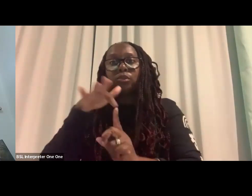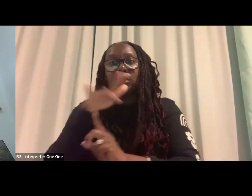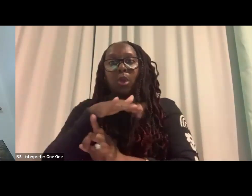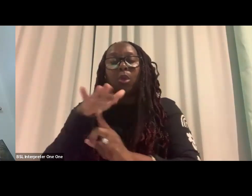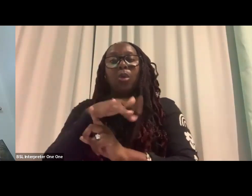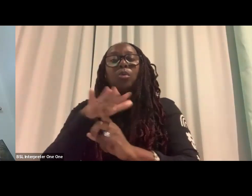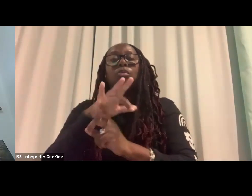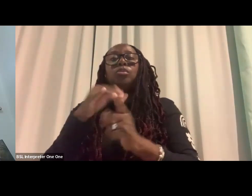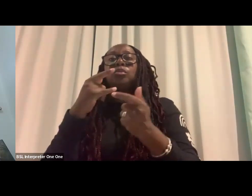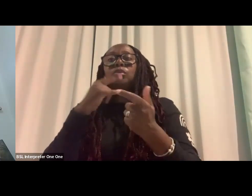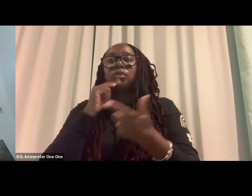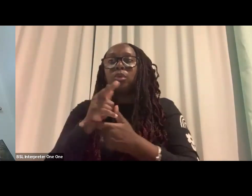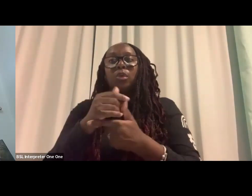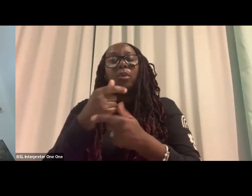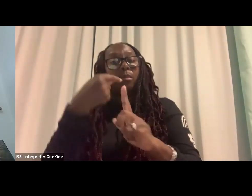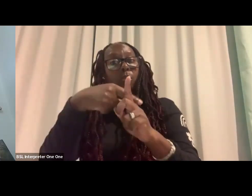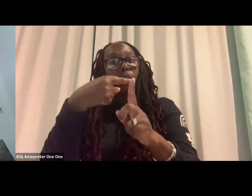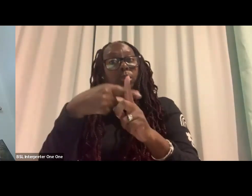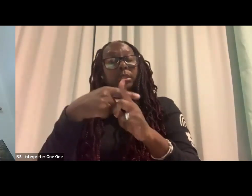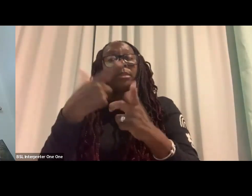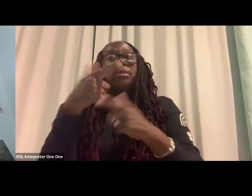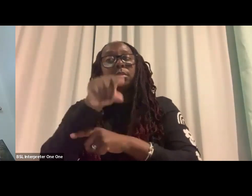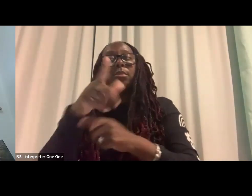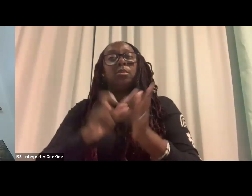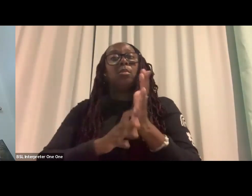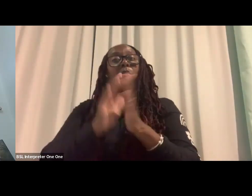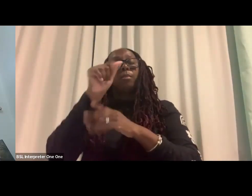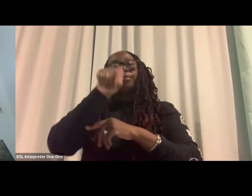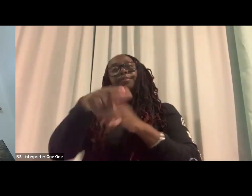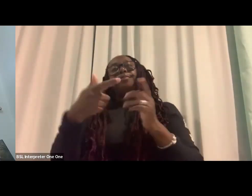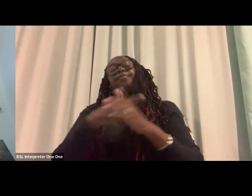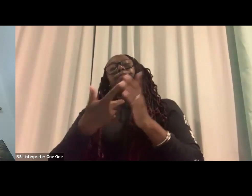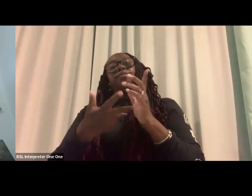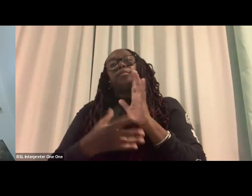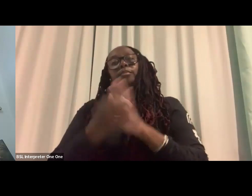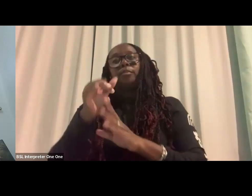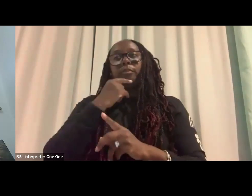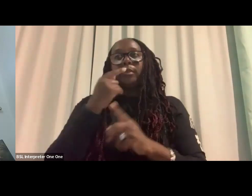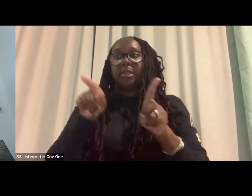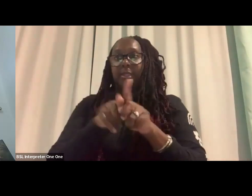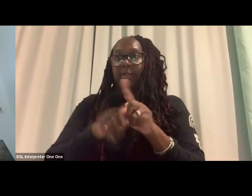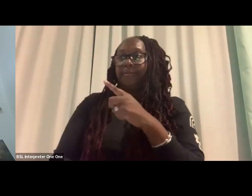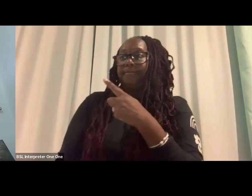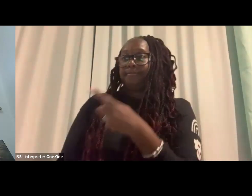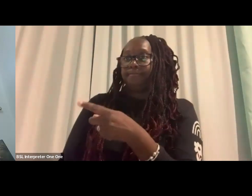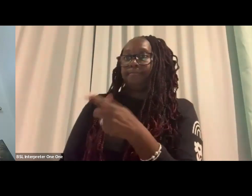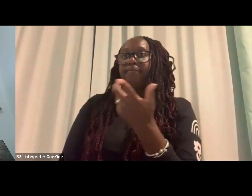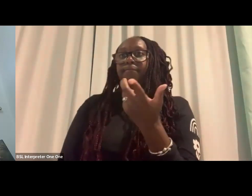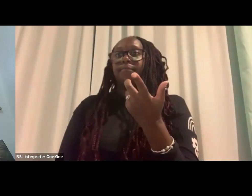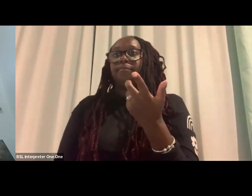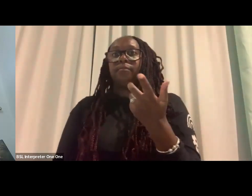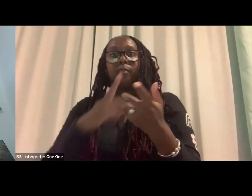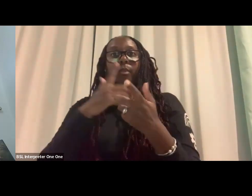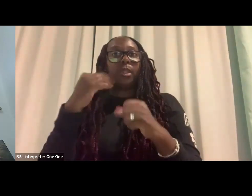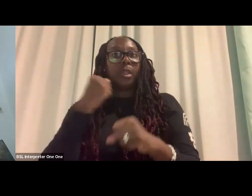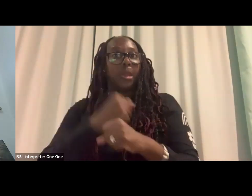a Bhutanese culture and a way of life, have been actually achieved. So on this premise, and